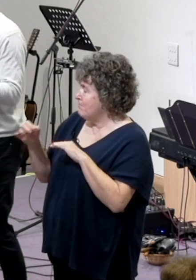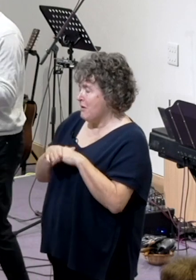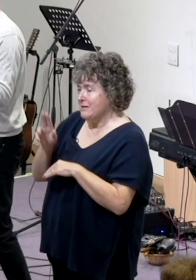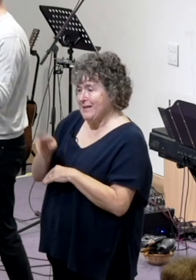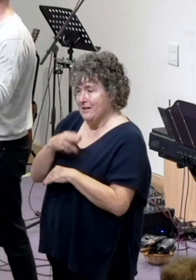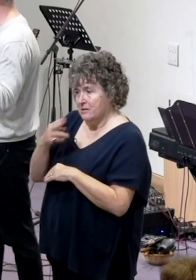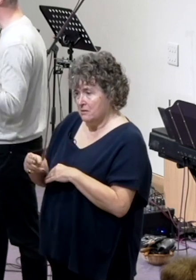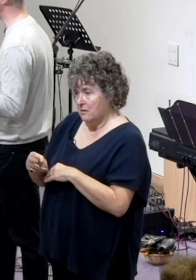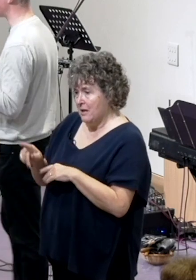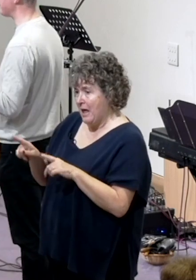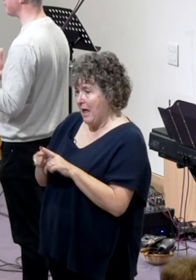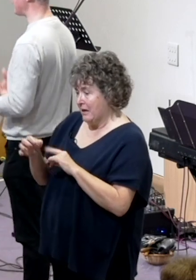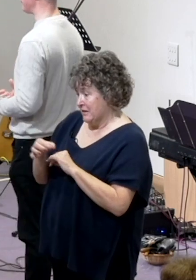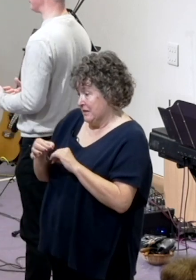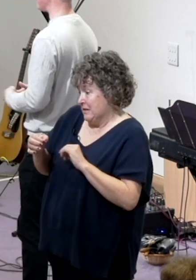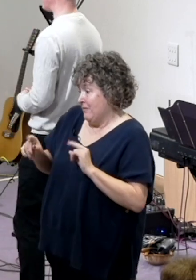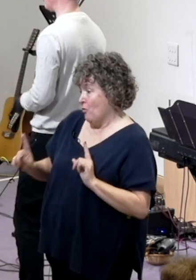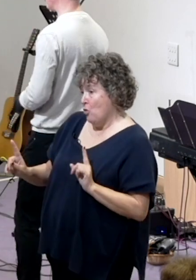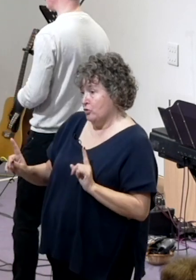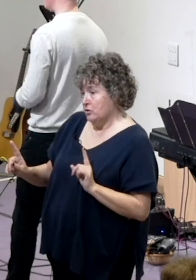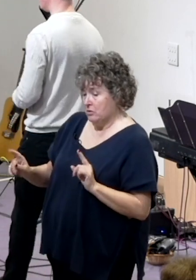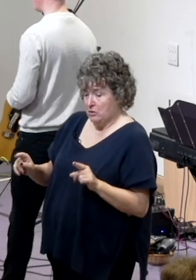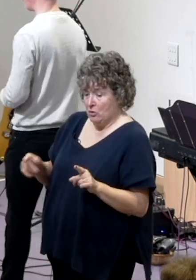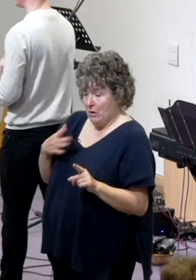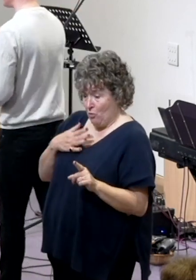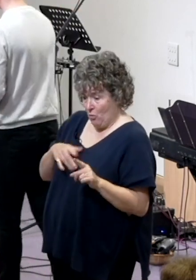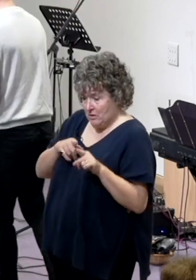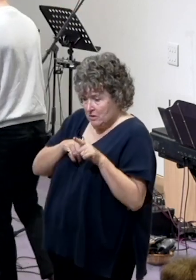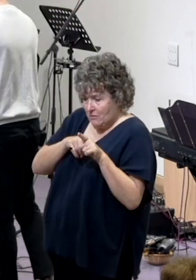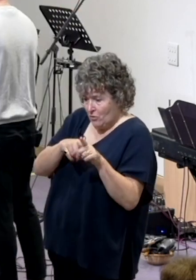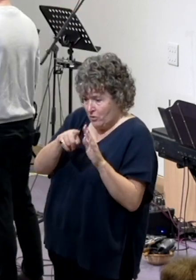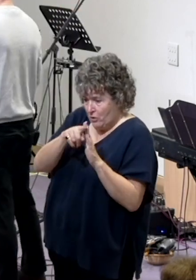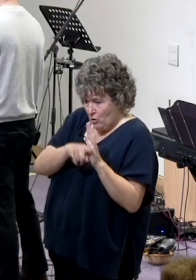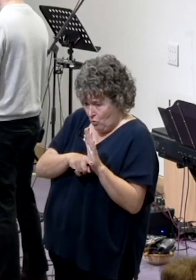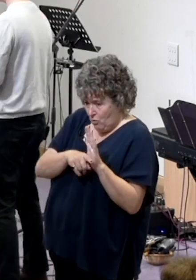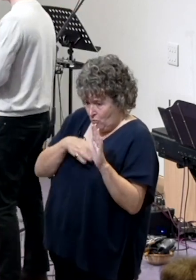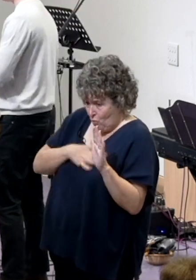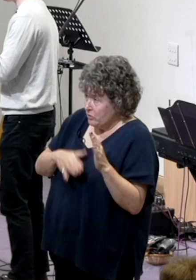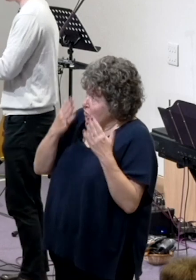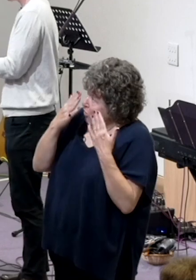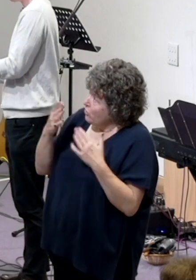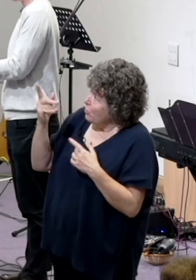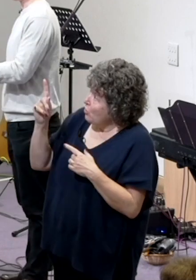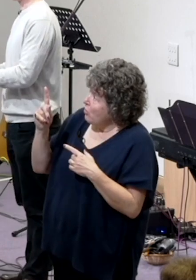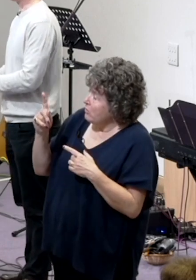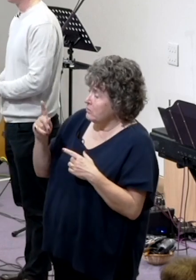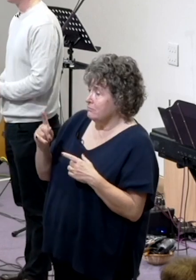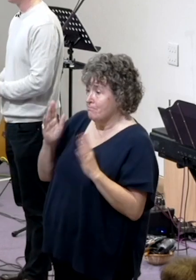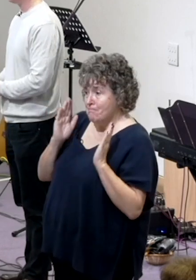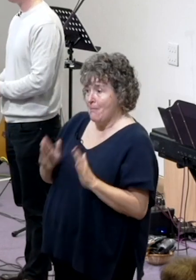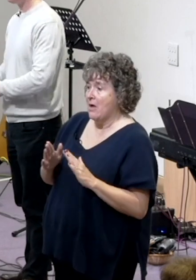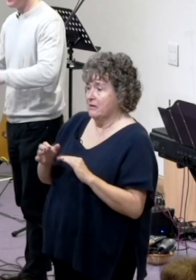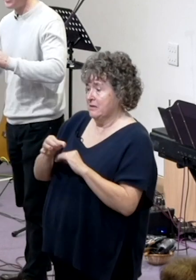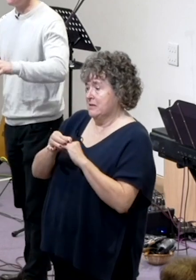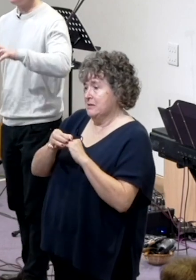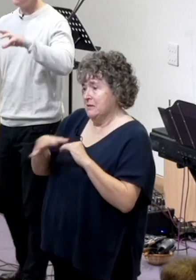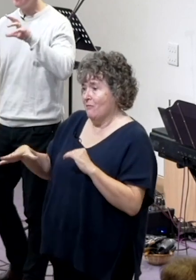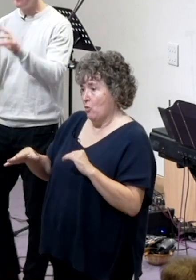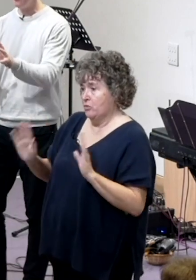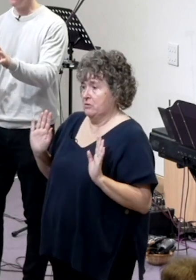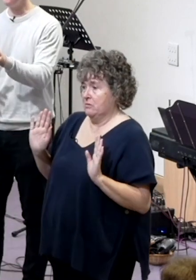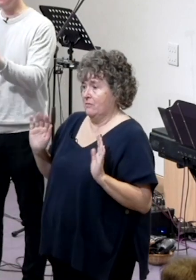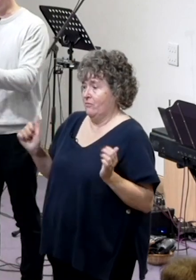So Joseph, wanting to be faithful to the law, wanting to honor God, would have had no choice. He'd have had